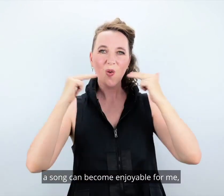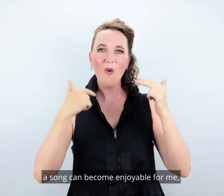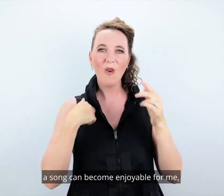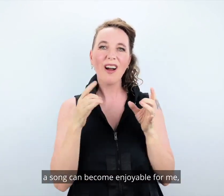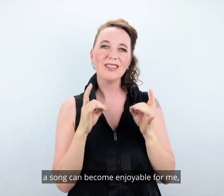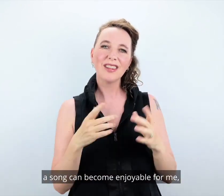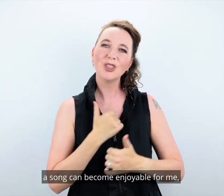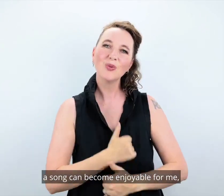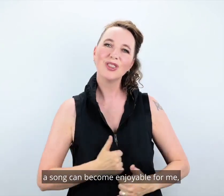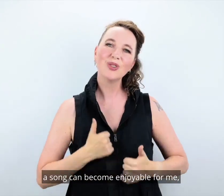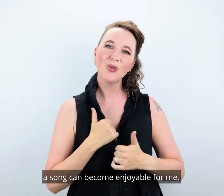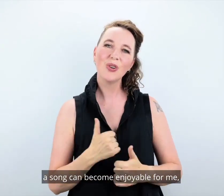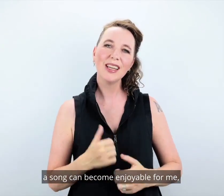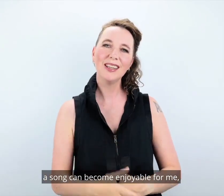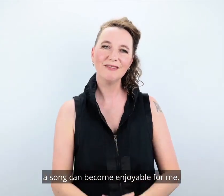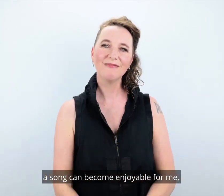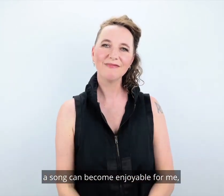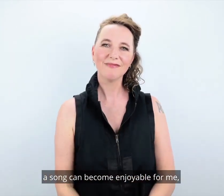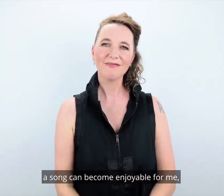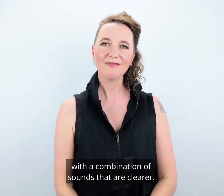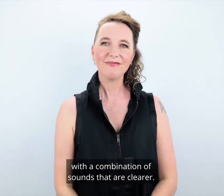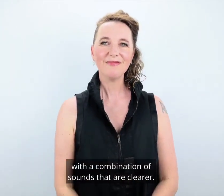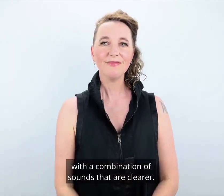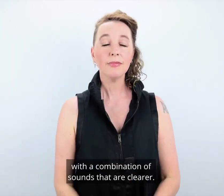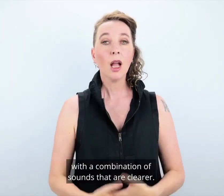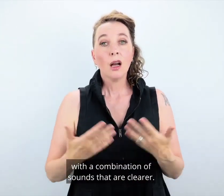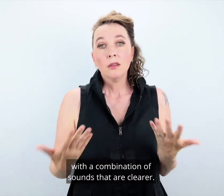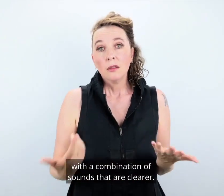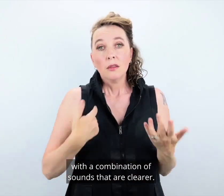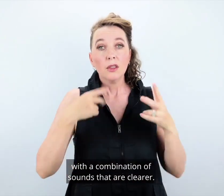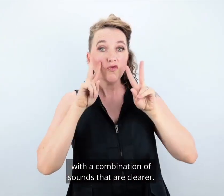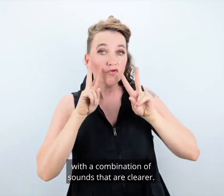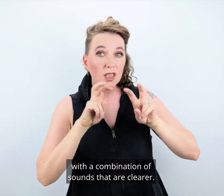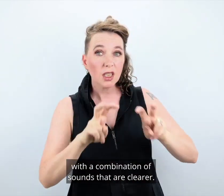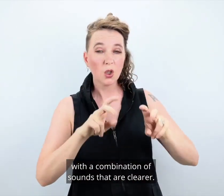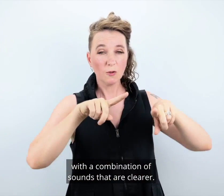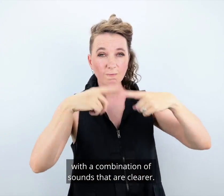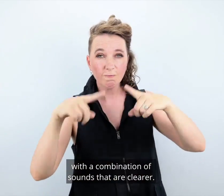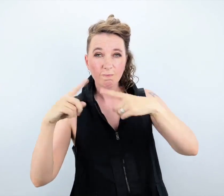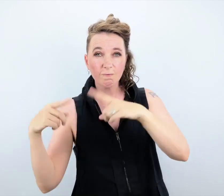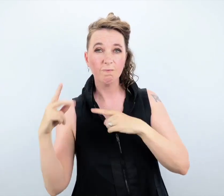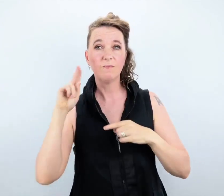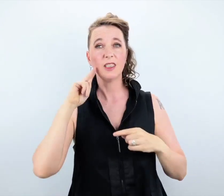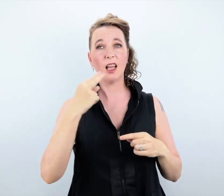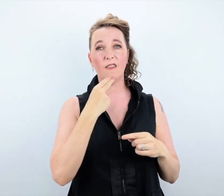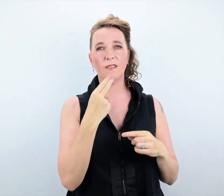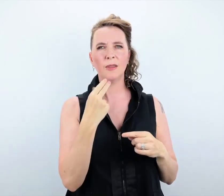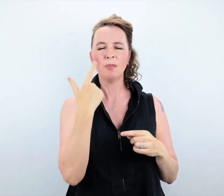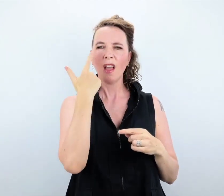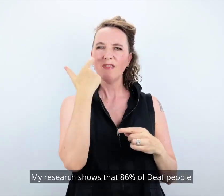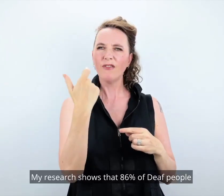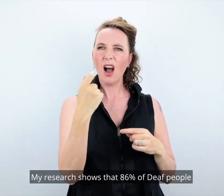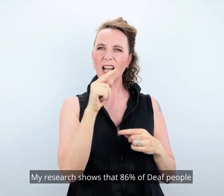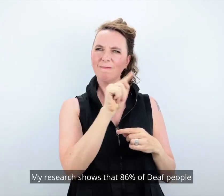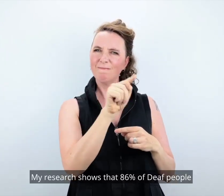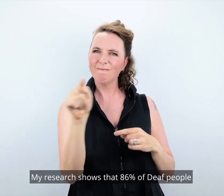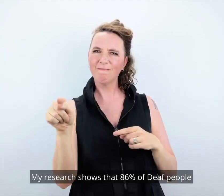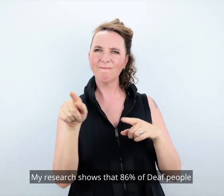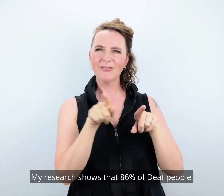song can become enjoyable to me with a combination of sounds that are clearer. My research shows